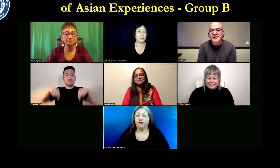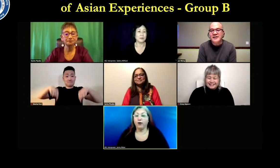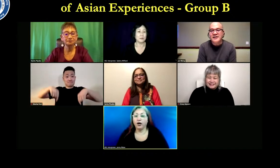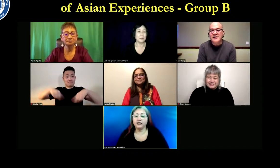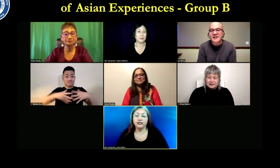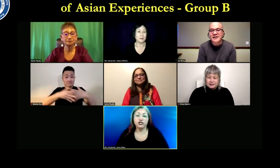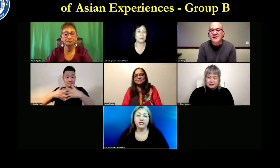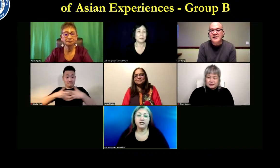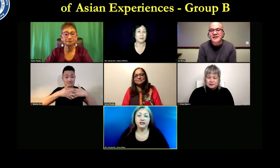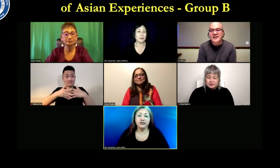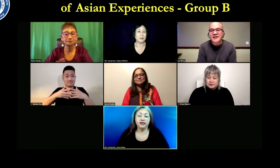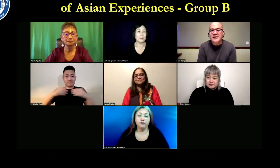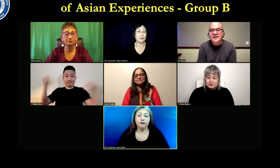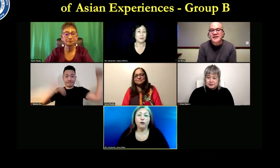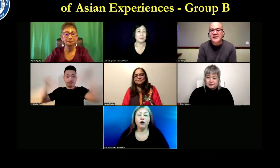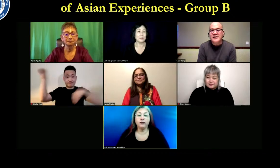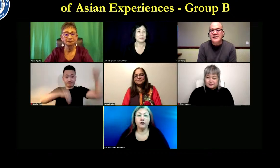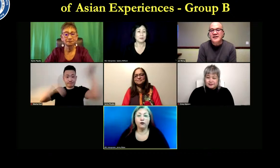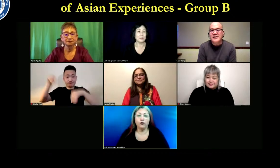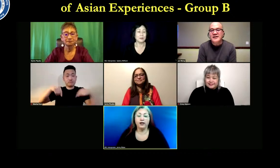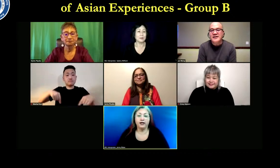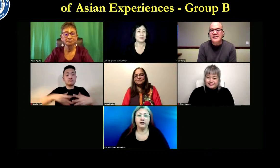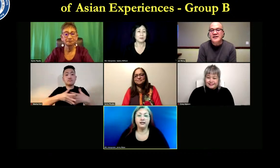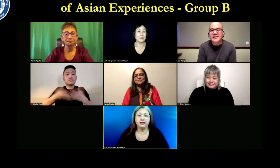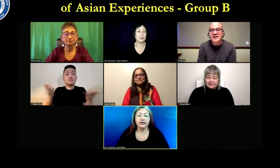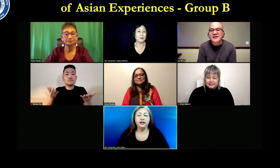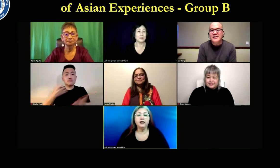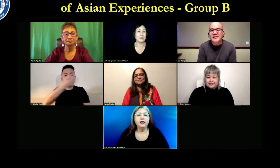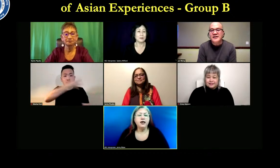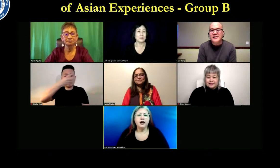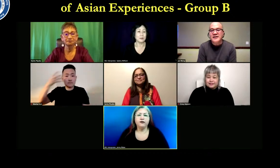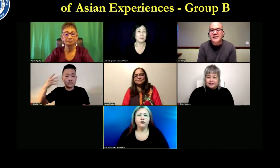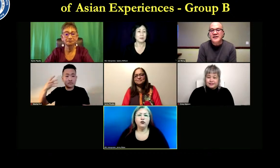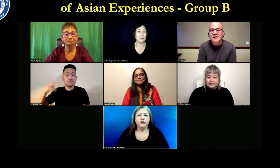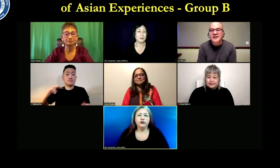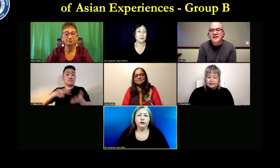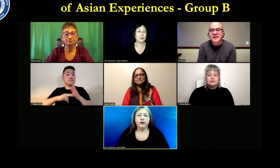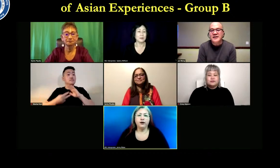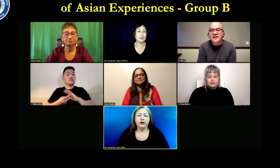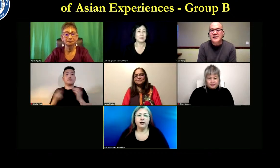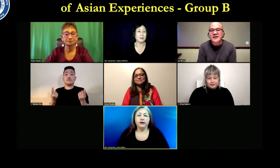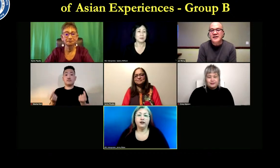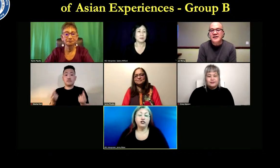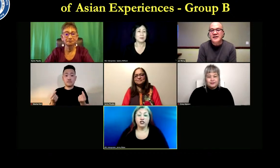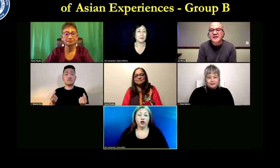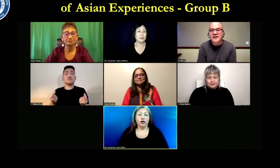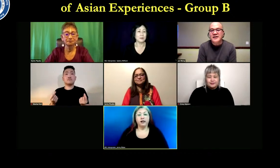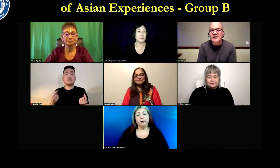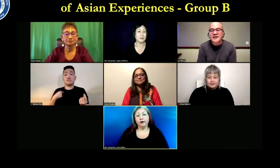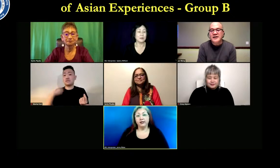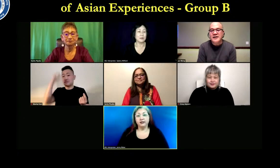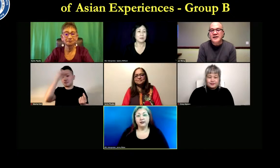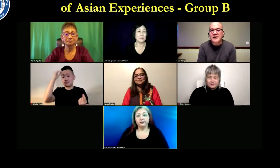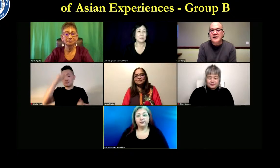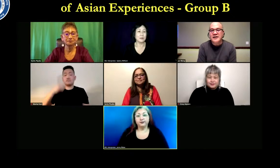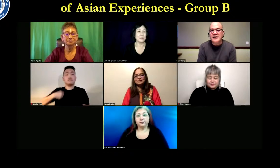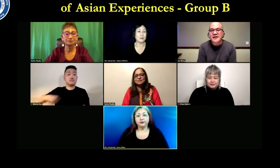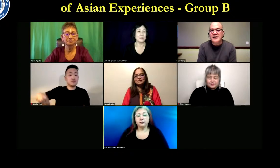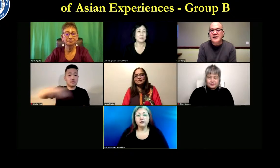overlap. We have Parks and Chings in more than one ethnicity. After moving to America, they're just all